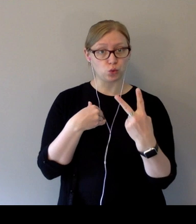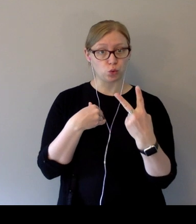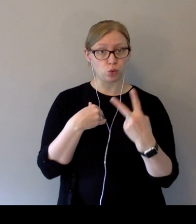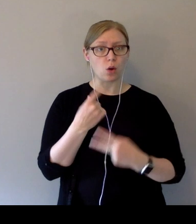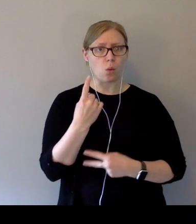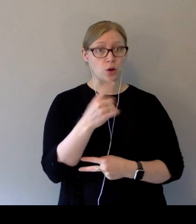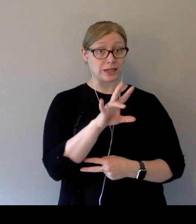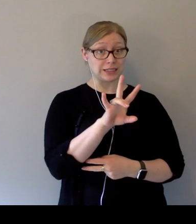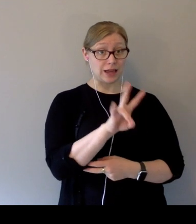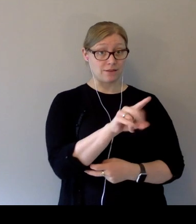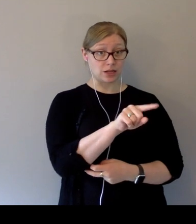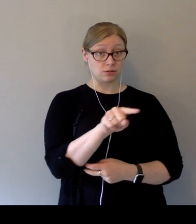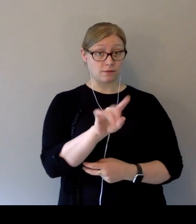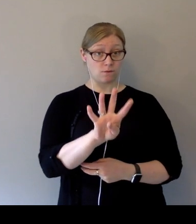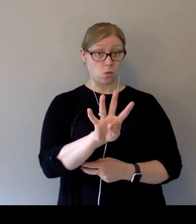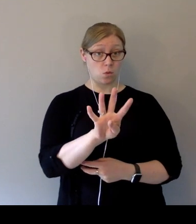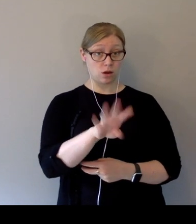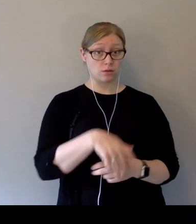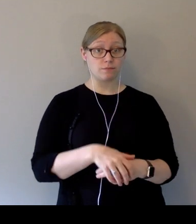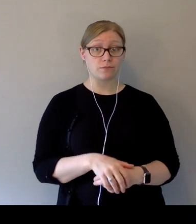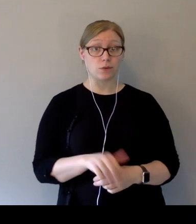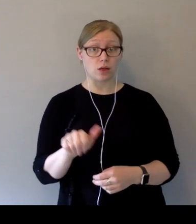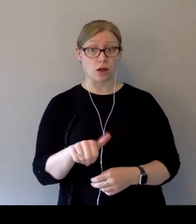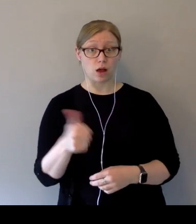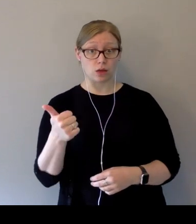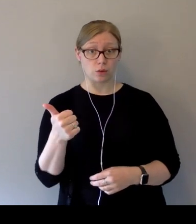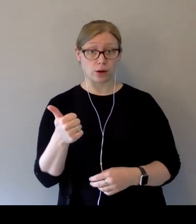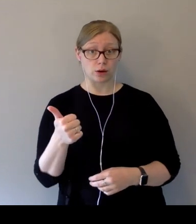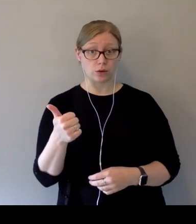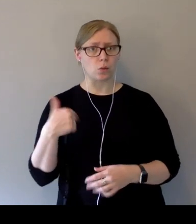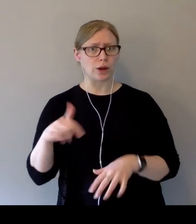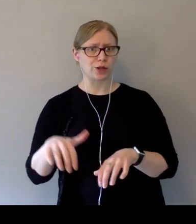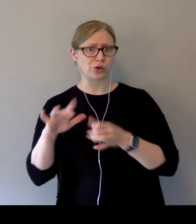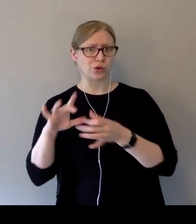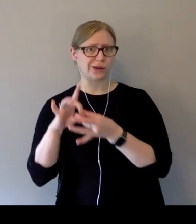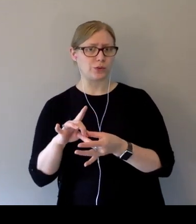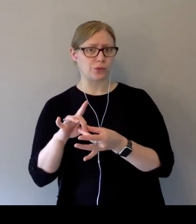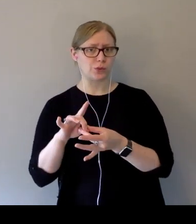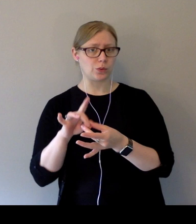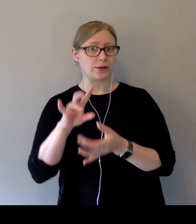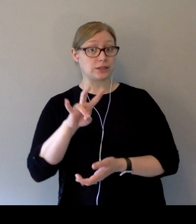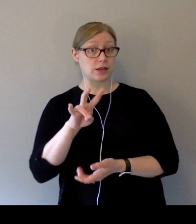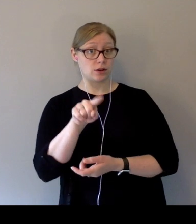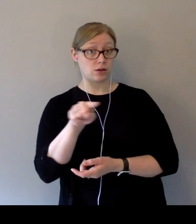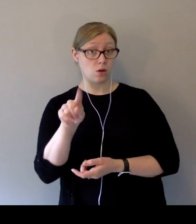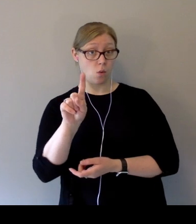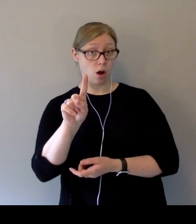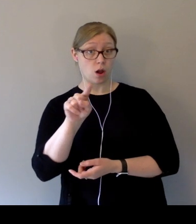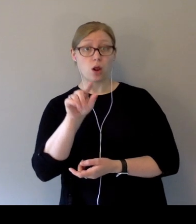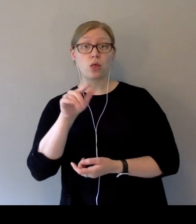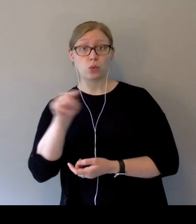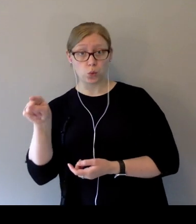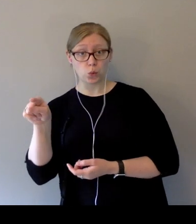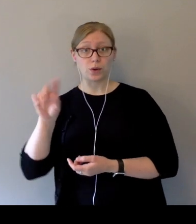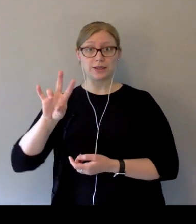One was 7-4. The other one was the quiz that we took on 7-1 through